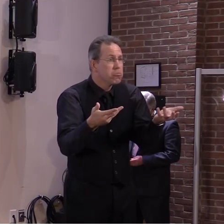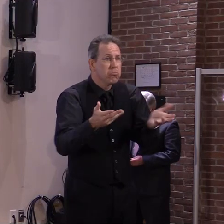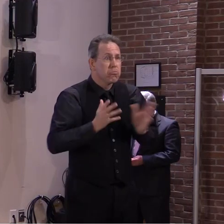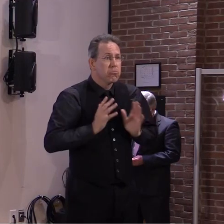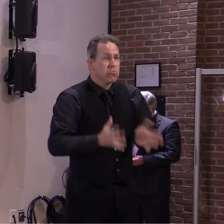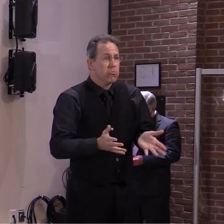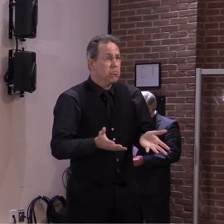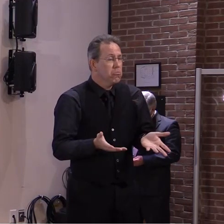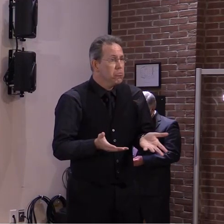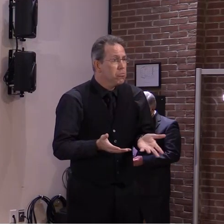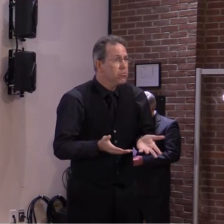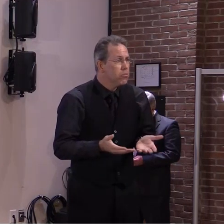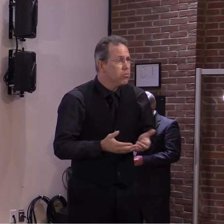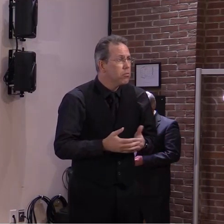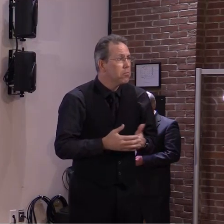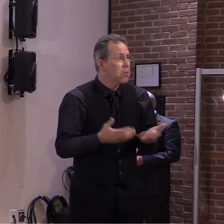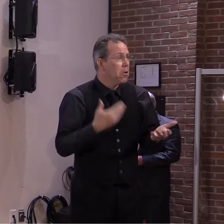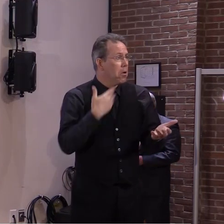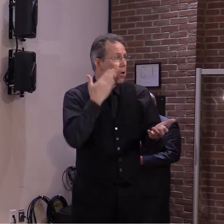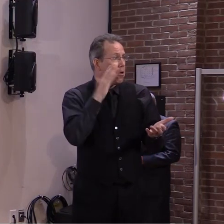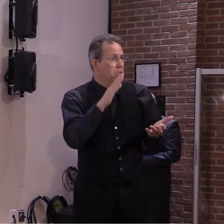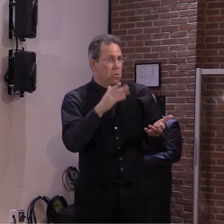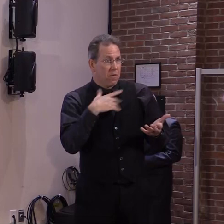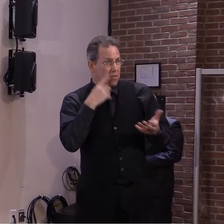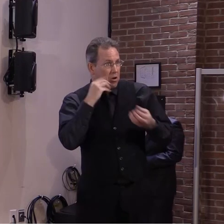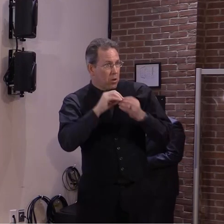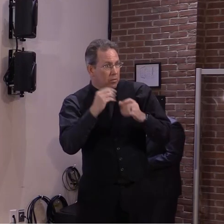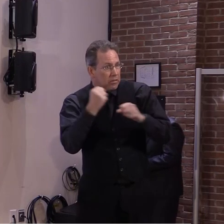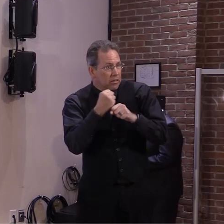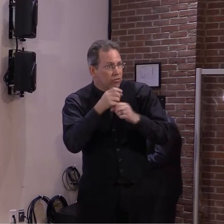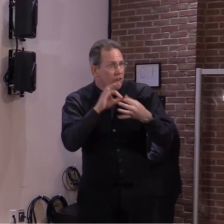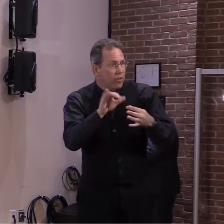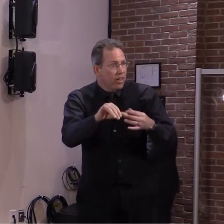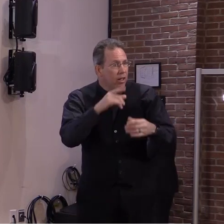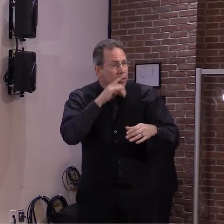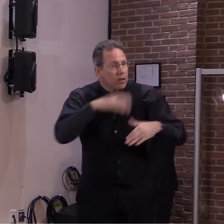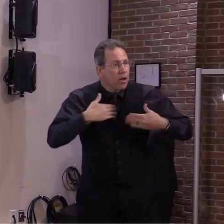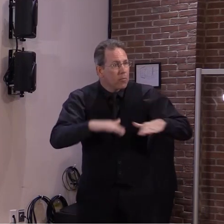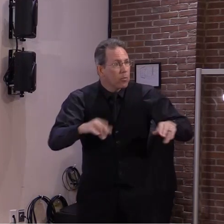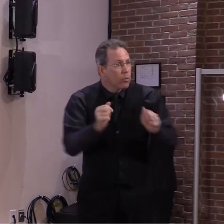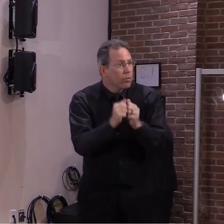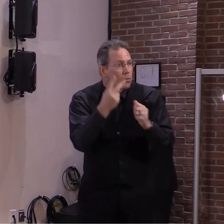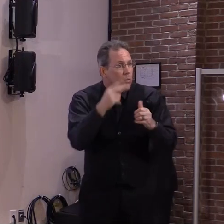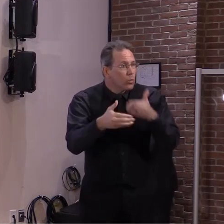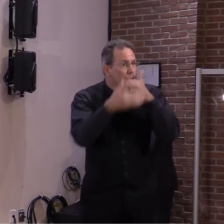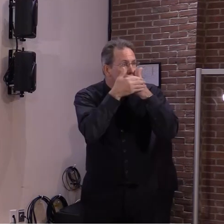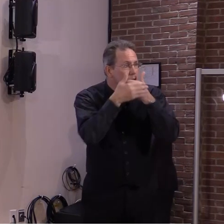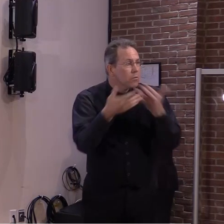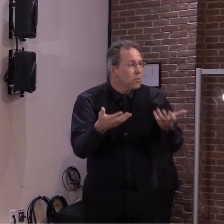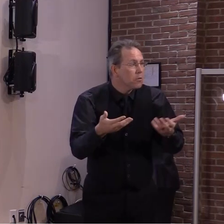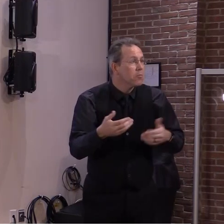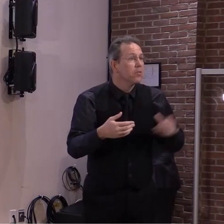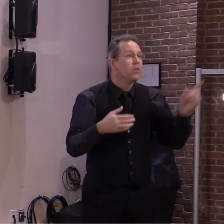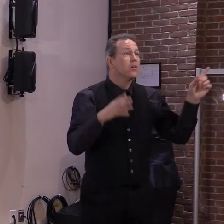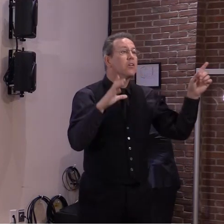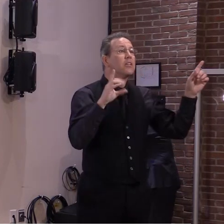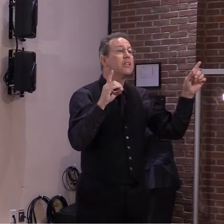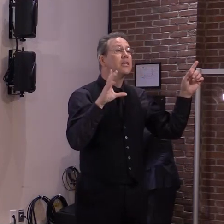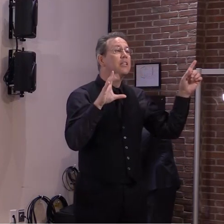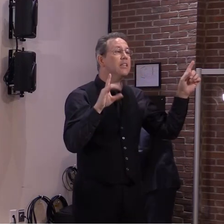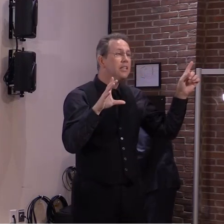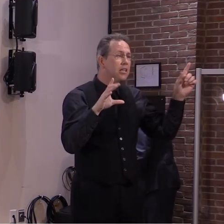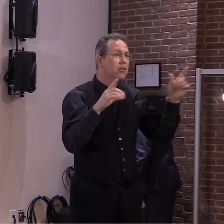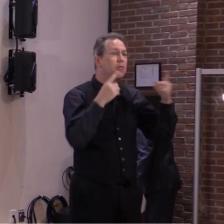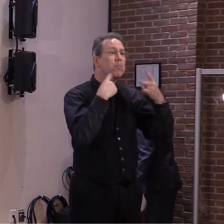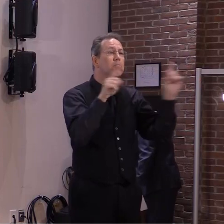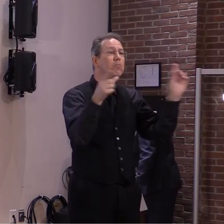that is a recent piece of data that the CDC has put on its website from